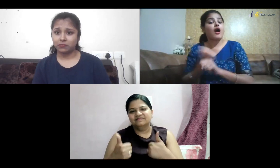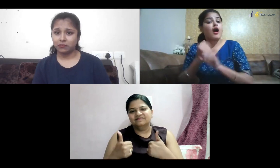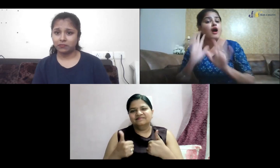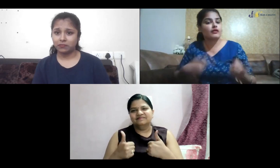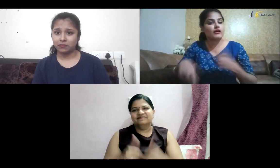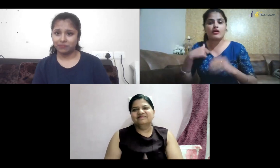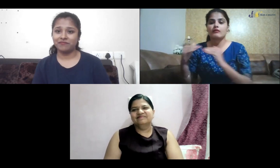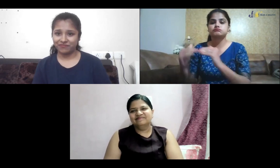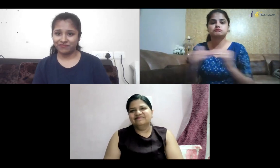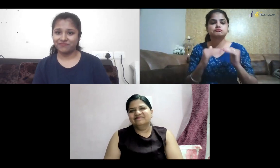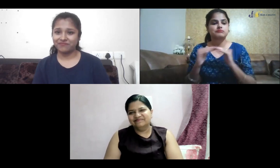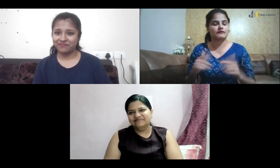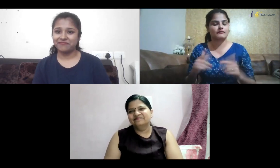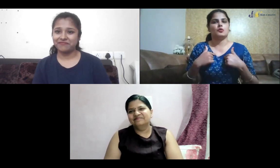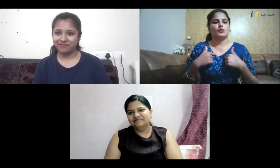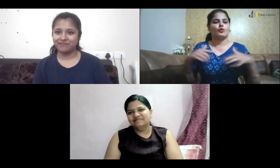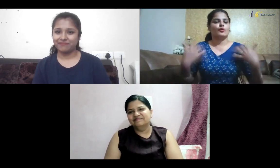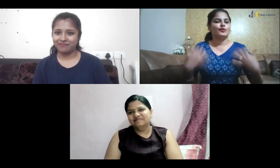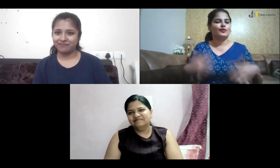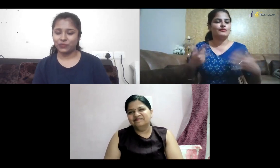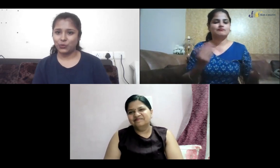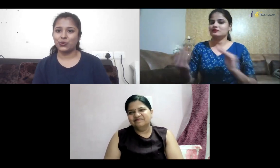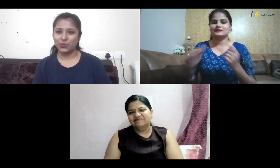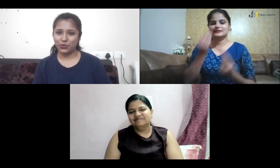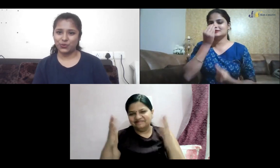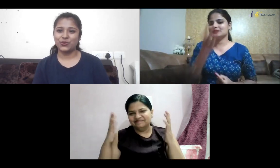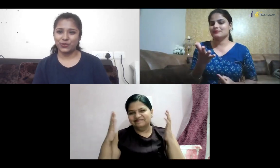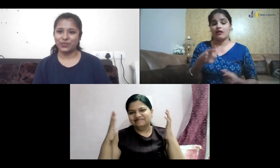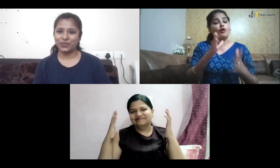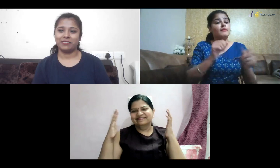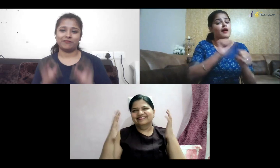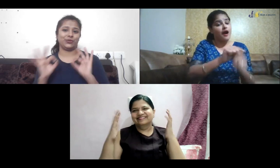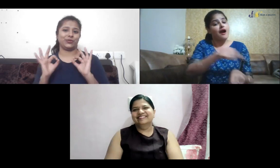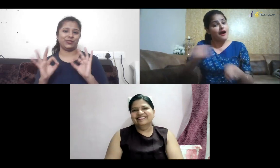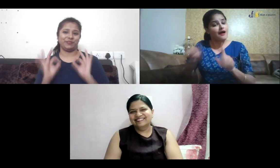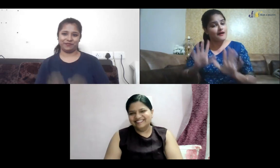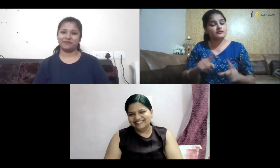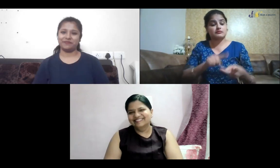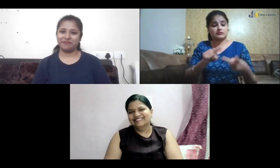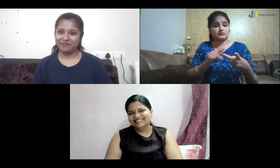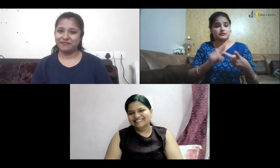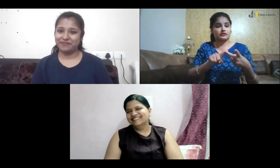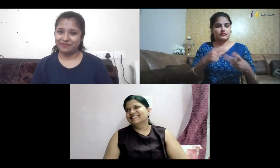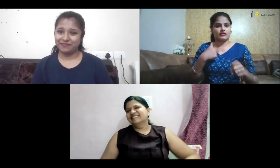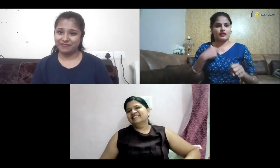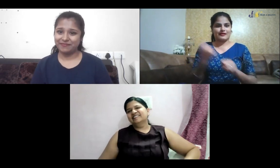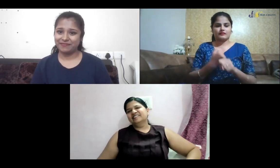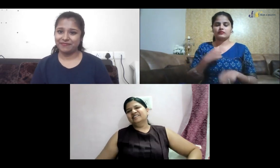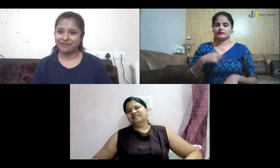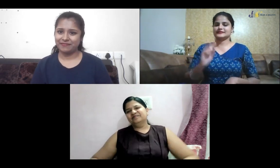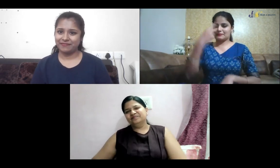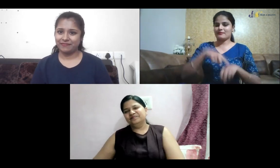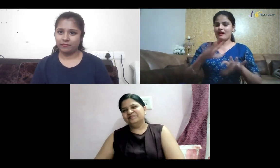in-laws and my husband, they all are very supportive, and they always help me in work. Wow, very